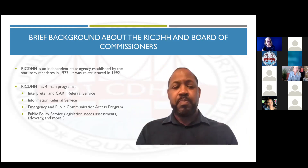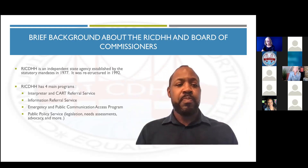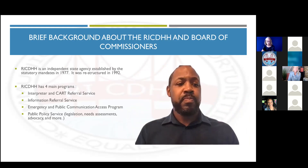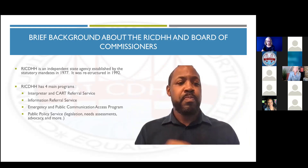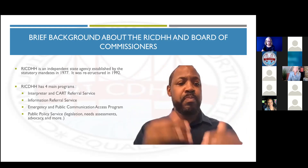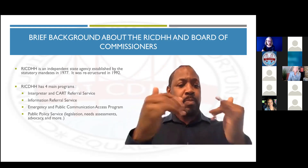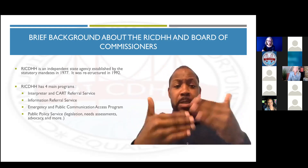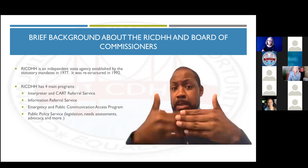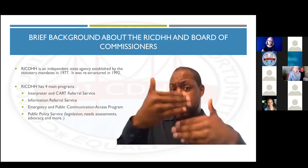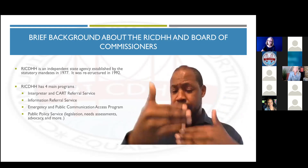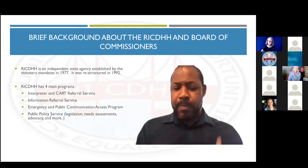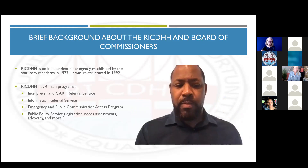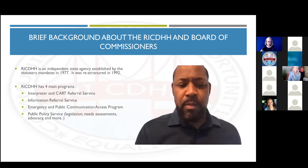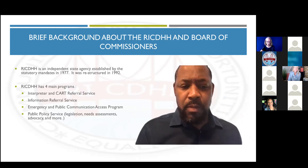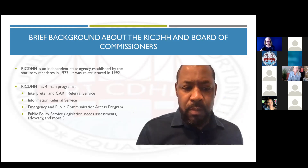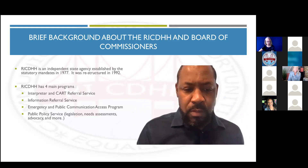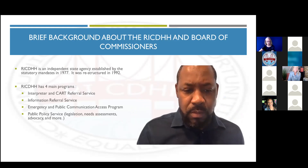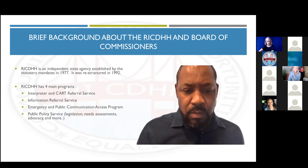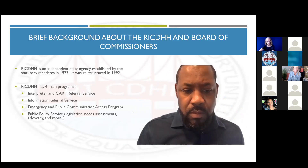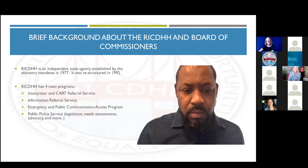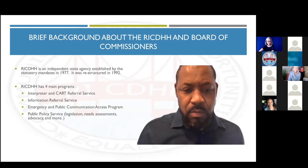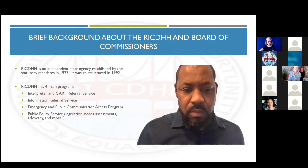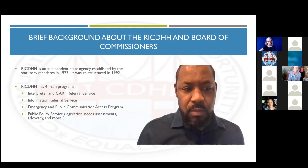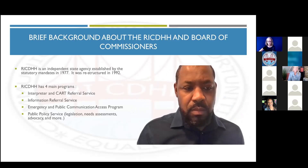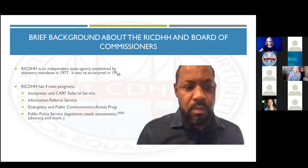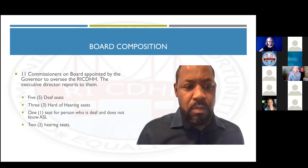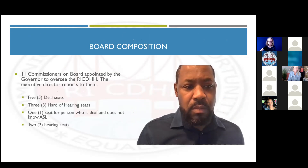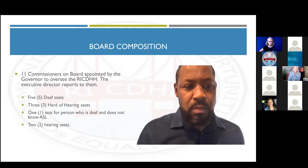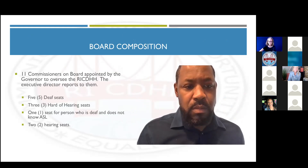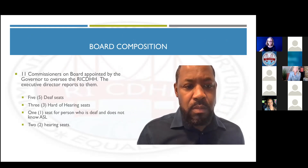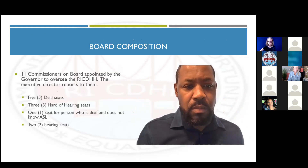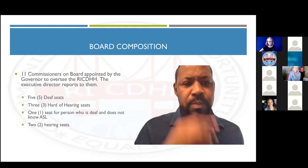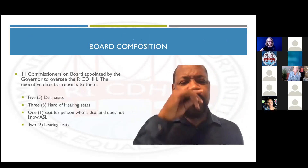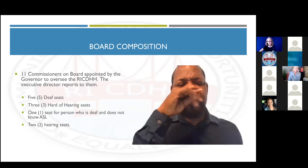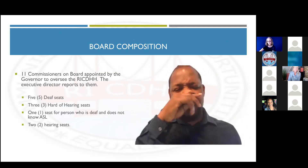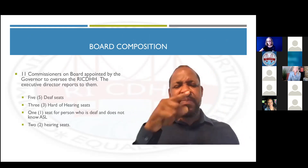So that's the 4 basic roles that we cover here in the community.